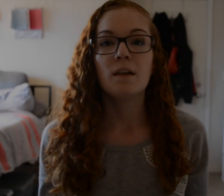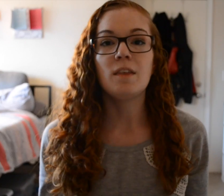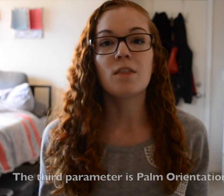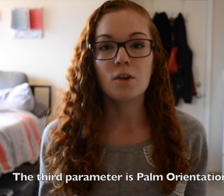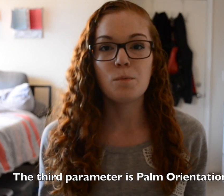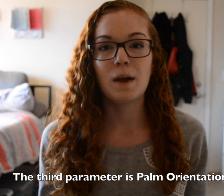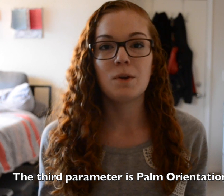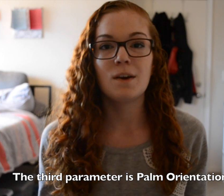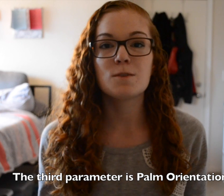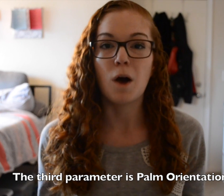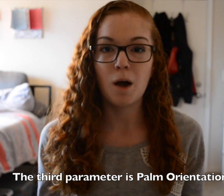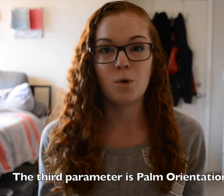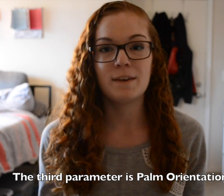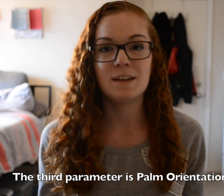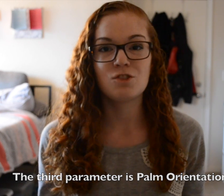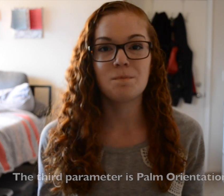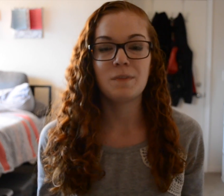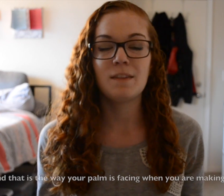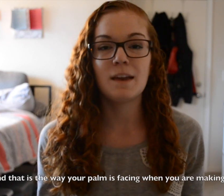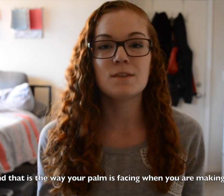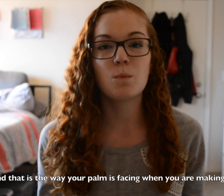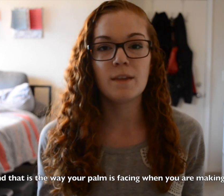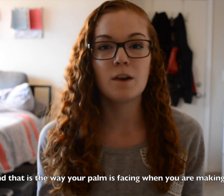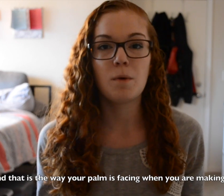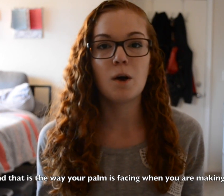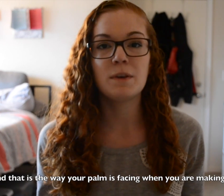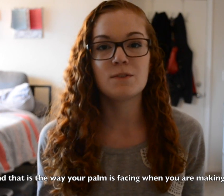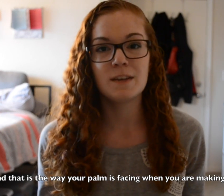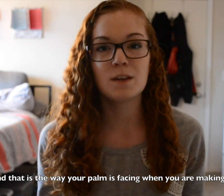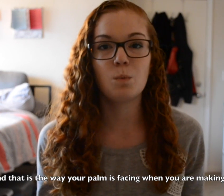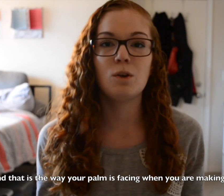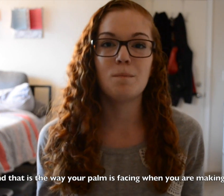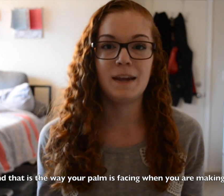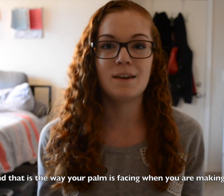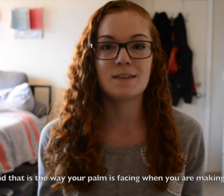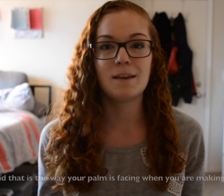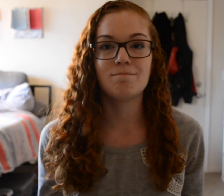The third parameter is palm orientation, and that is the way that your palm is facing when you are making a sign.